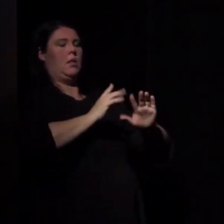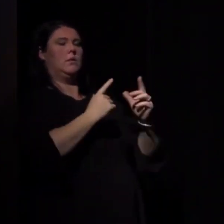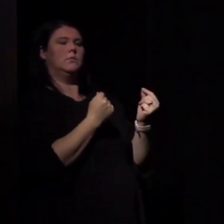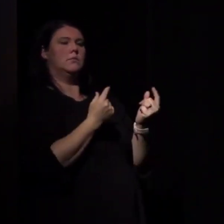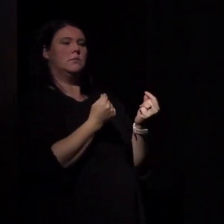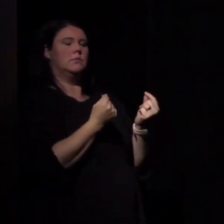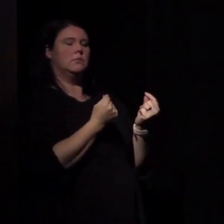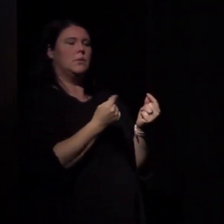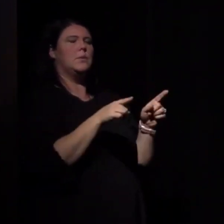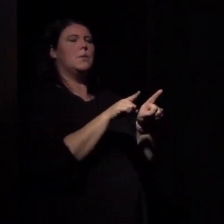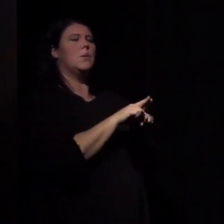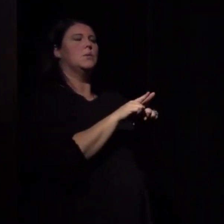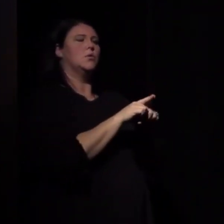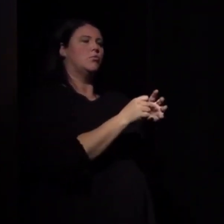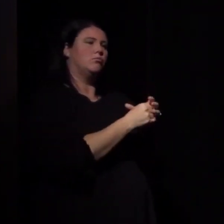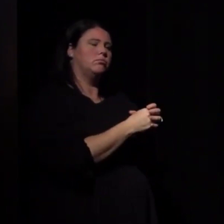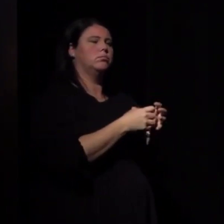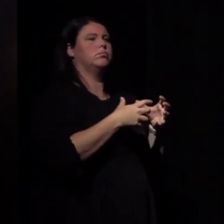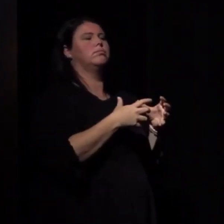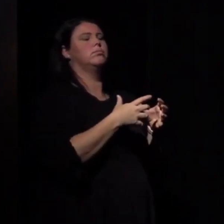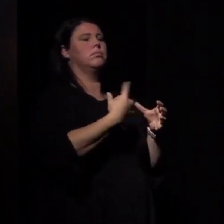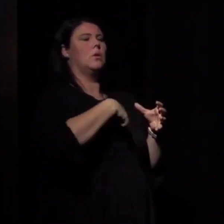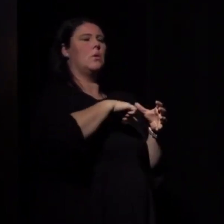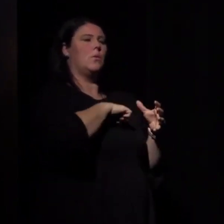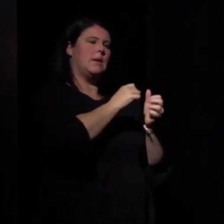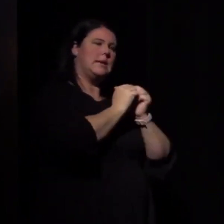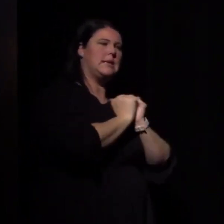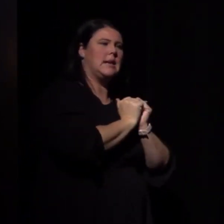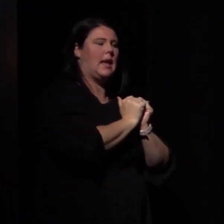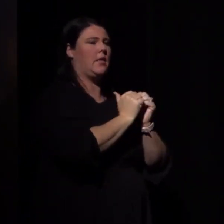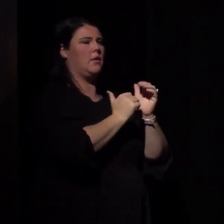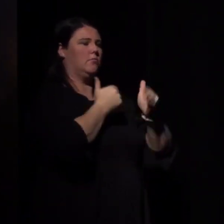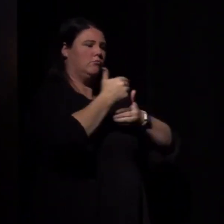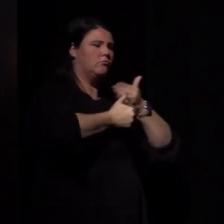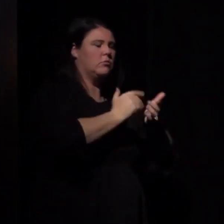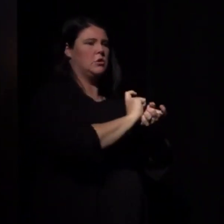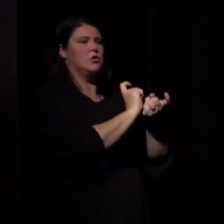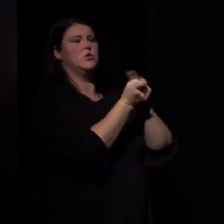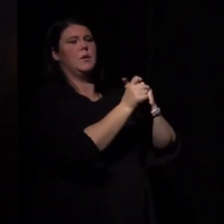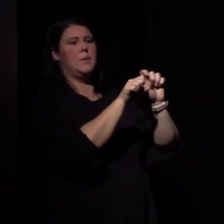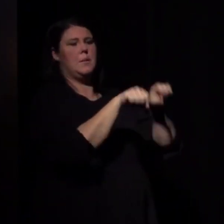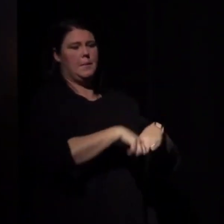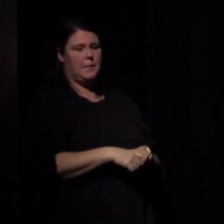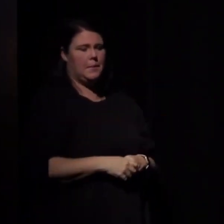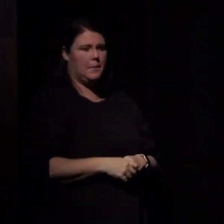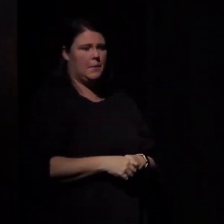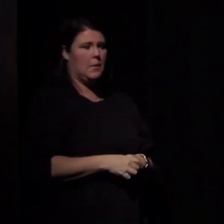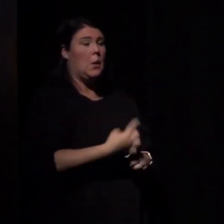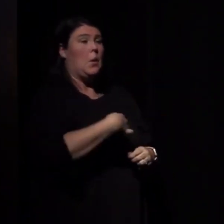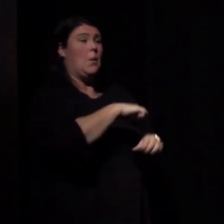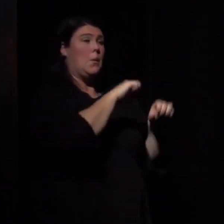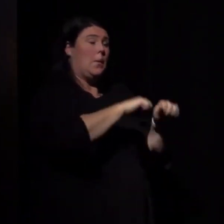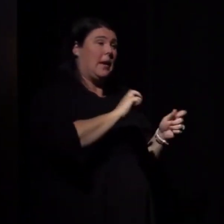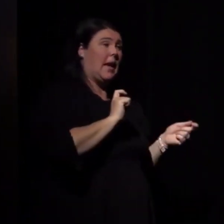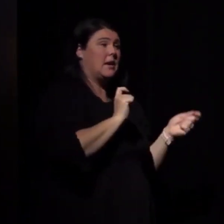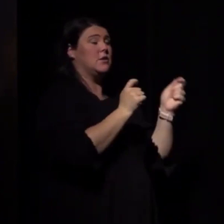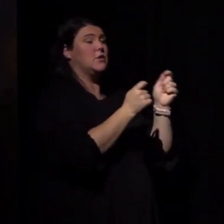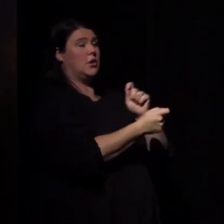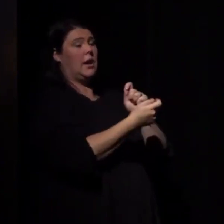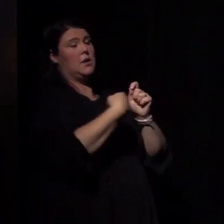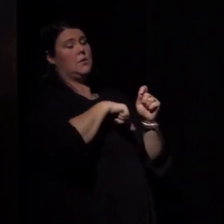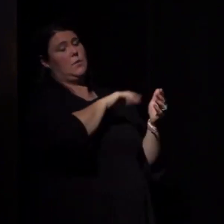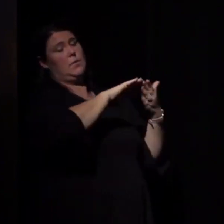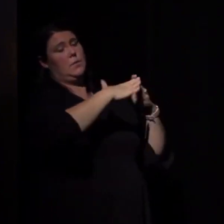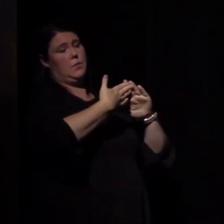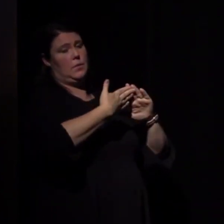creates growth. When we work together, we can actually make movements that have impact. We can make a difference and change our community and